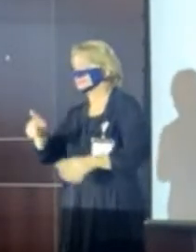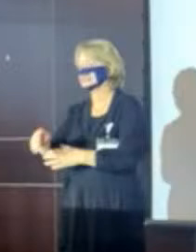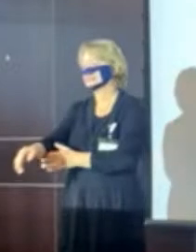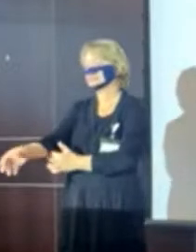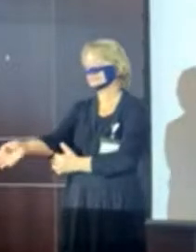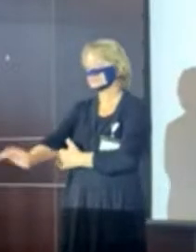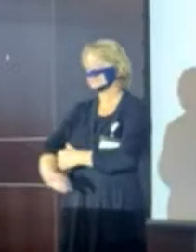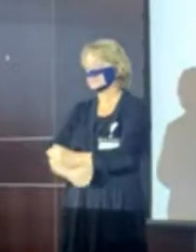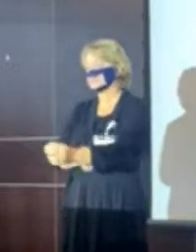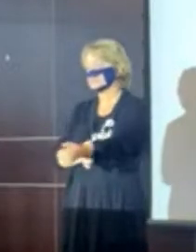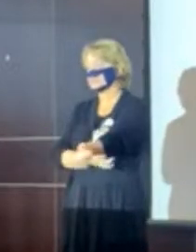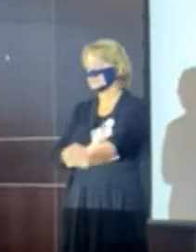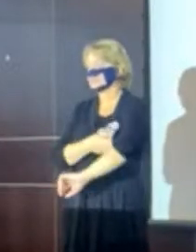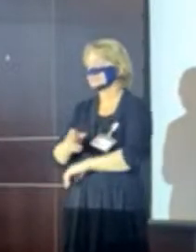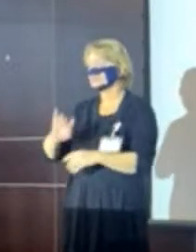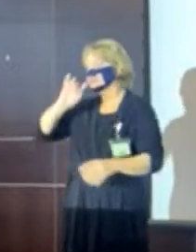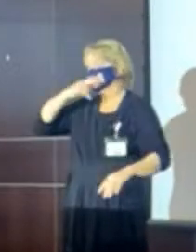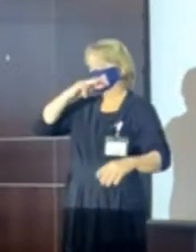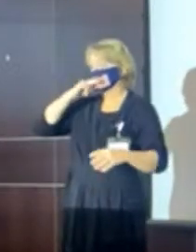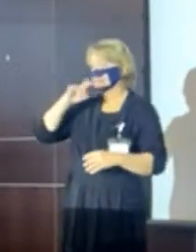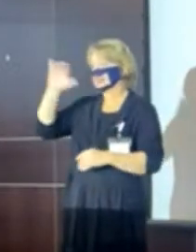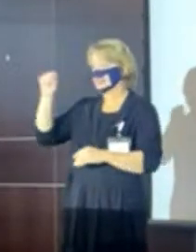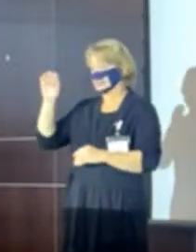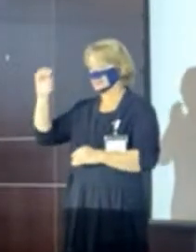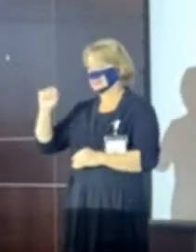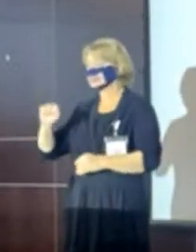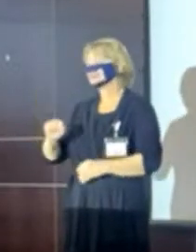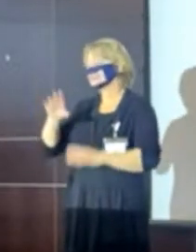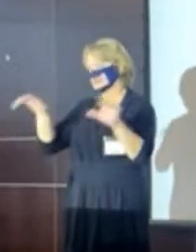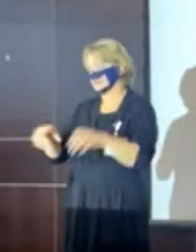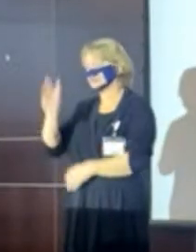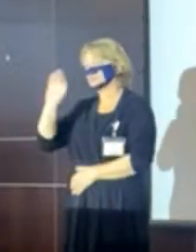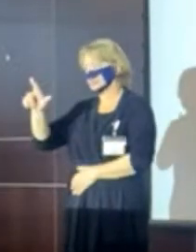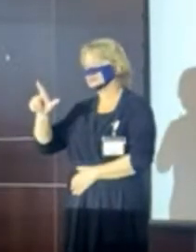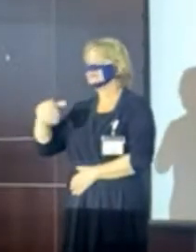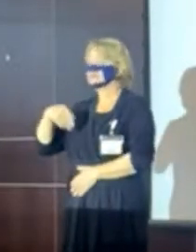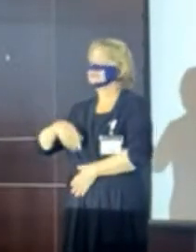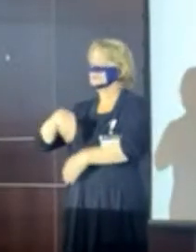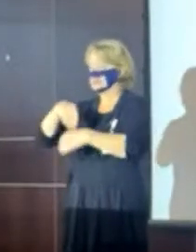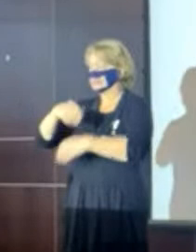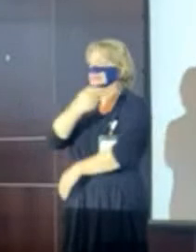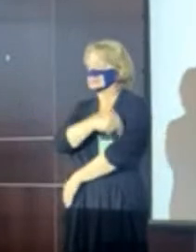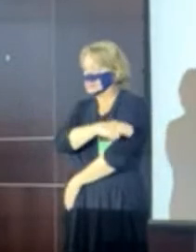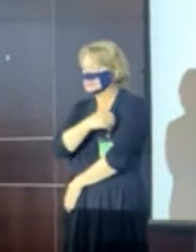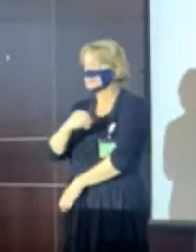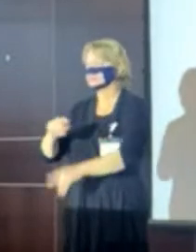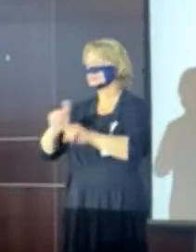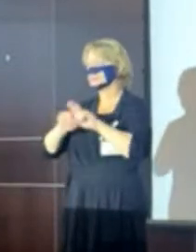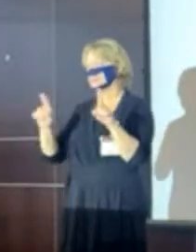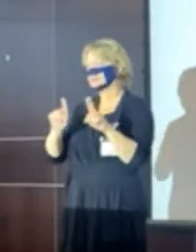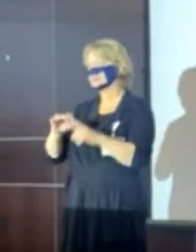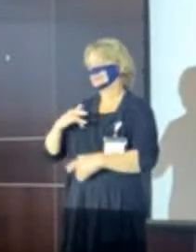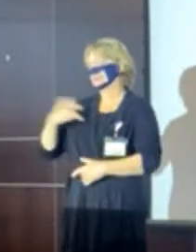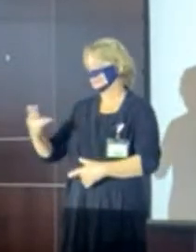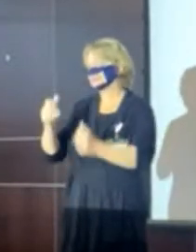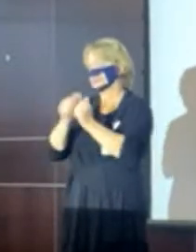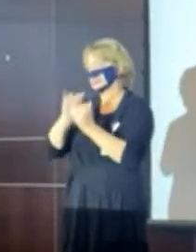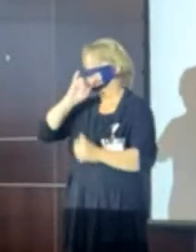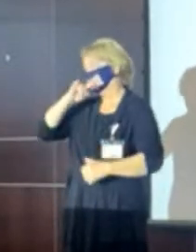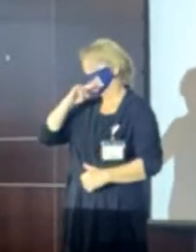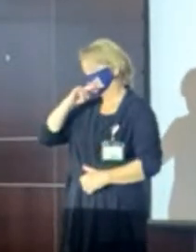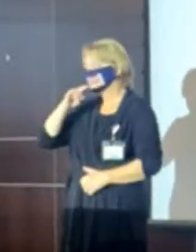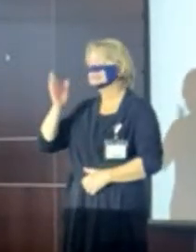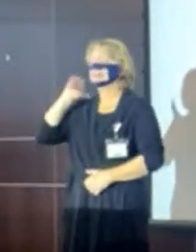that. Our pediatric cases have done well. They've been in-house, but typically with pediatric cases, they're going